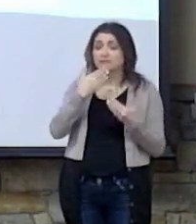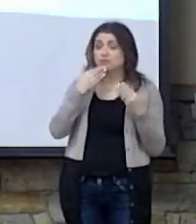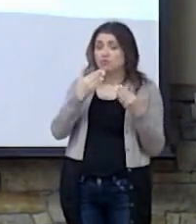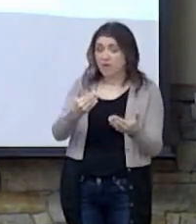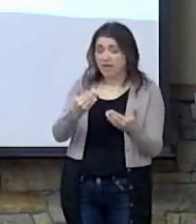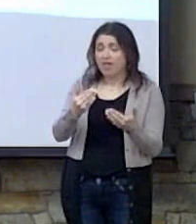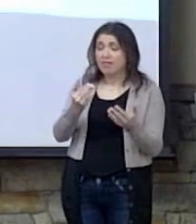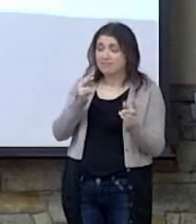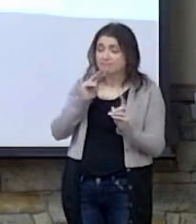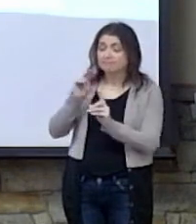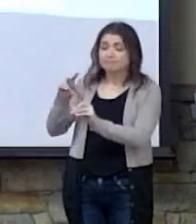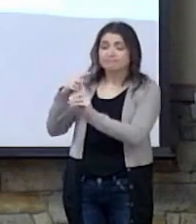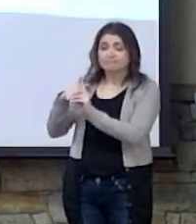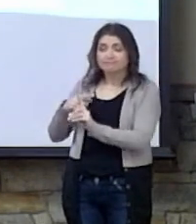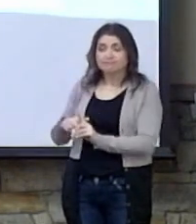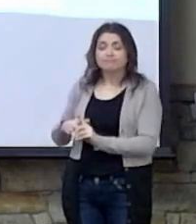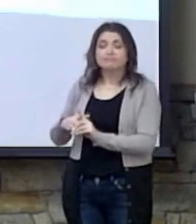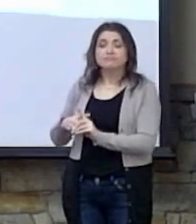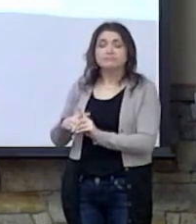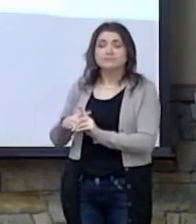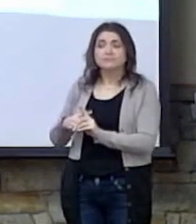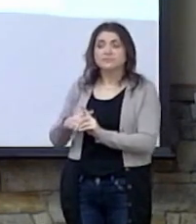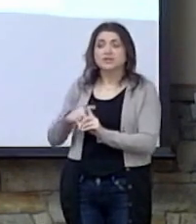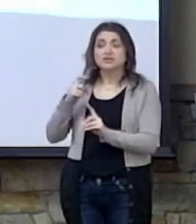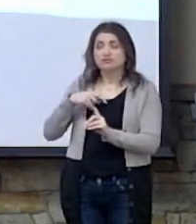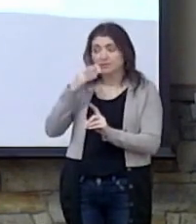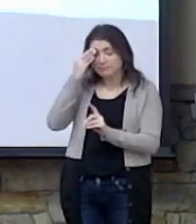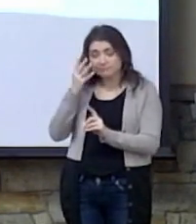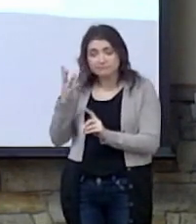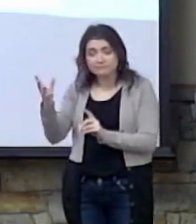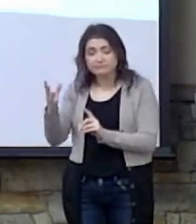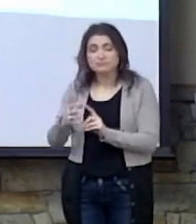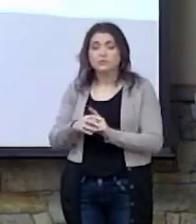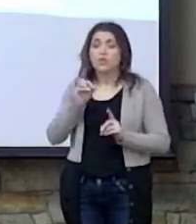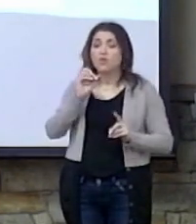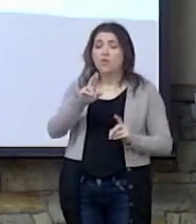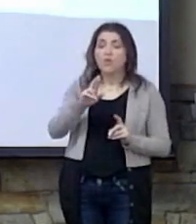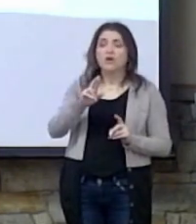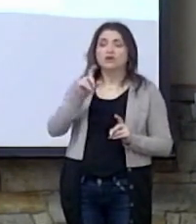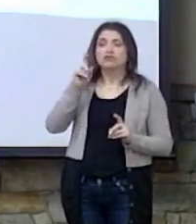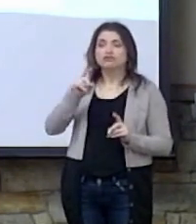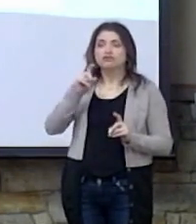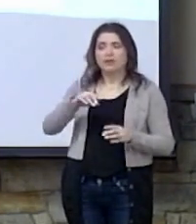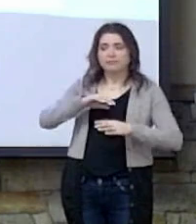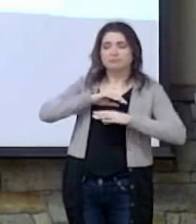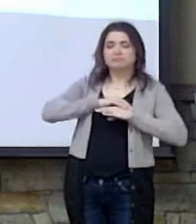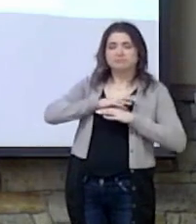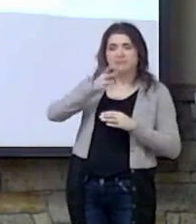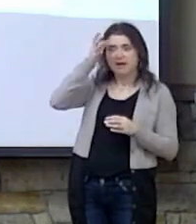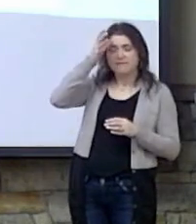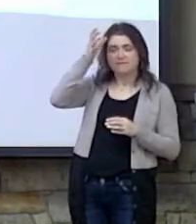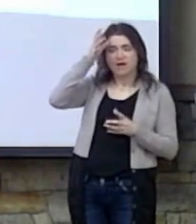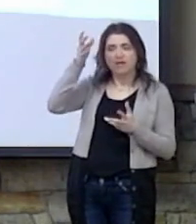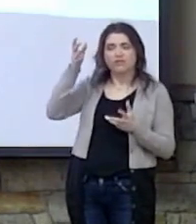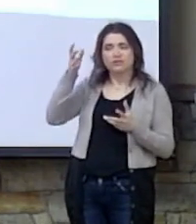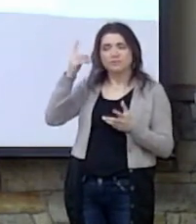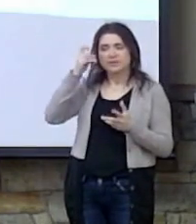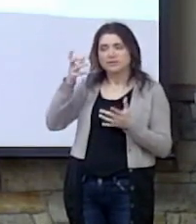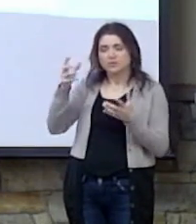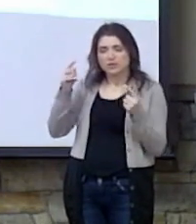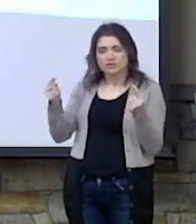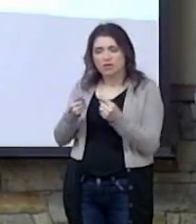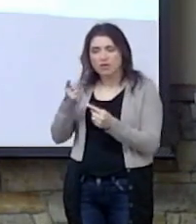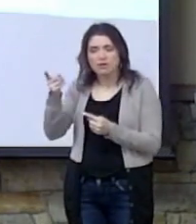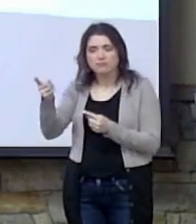toward David, shall I not then send and disclose it to you? But should it please my father to do you harm, the Lord do so